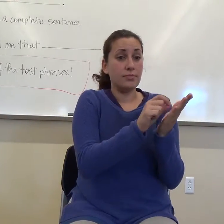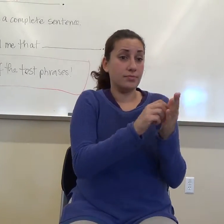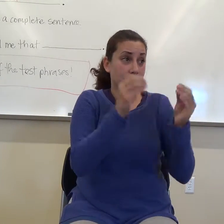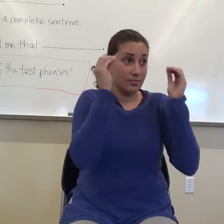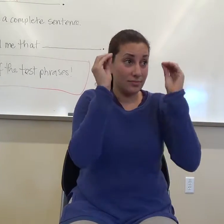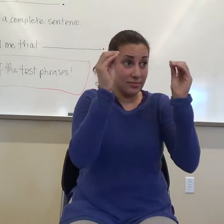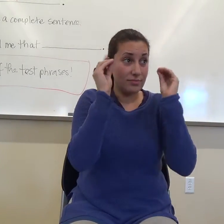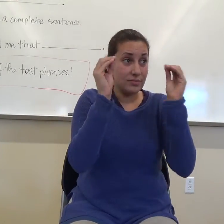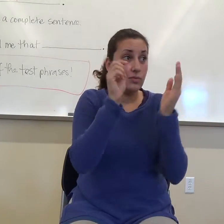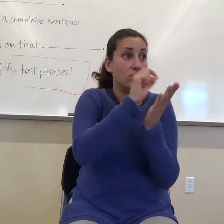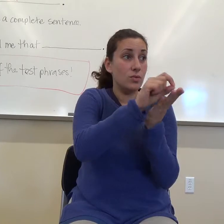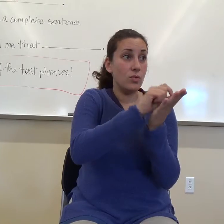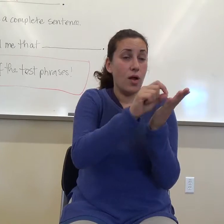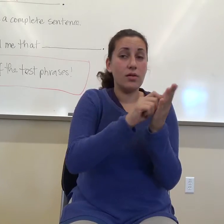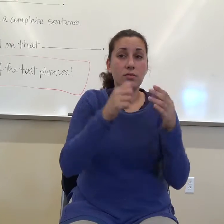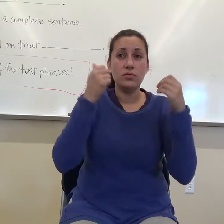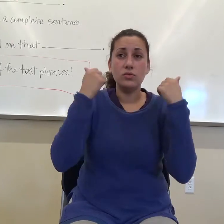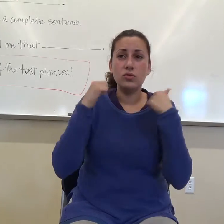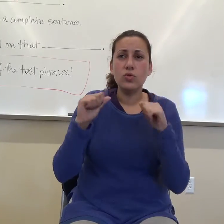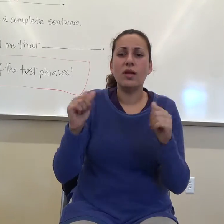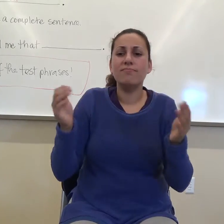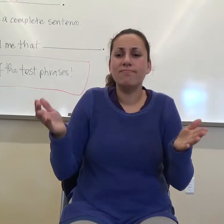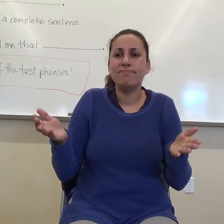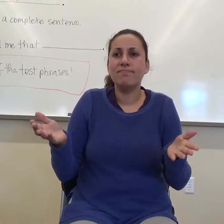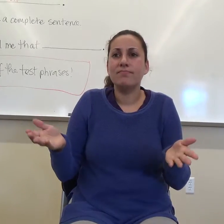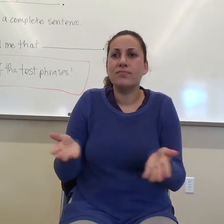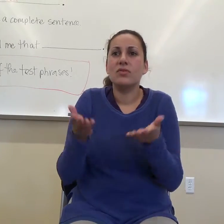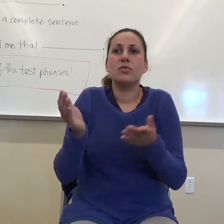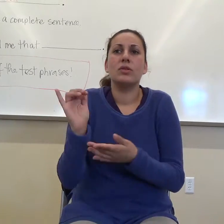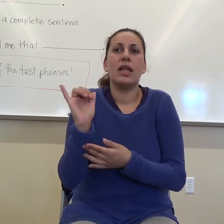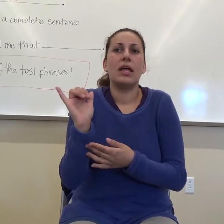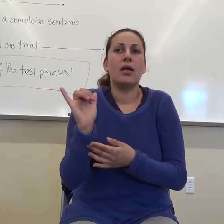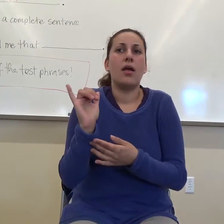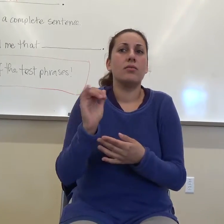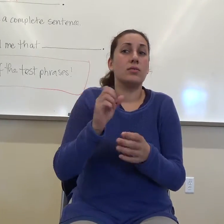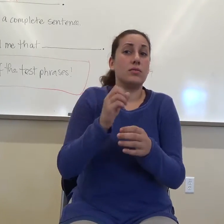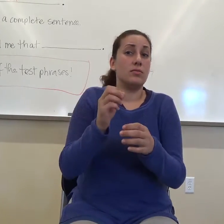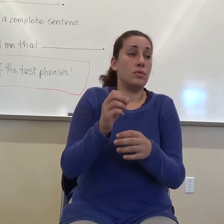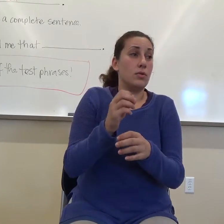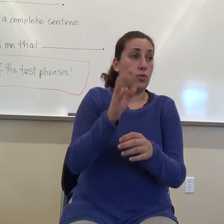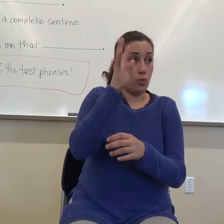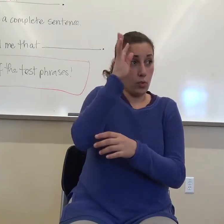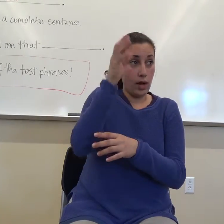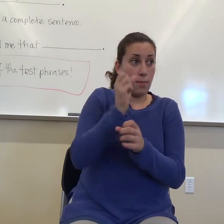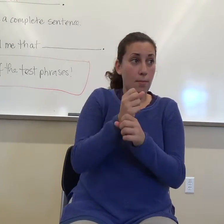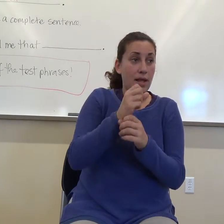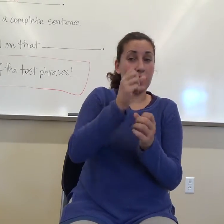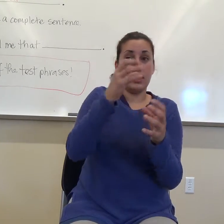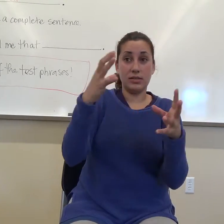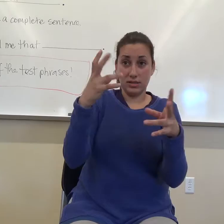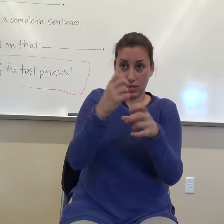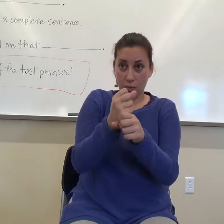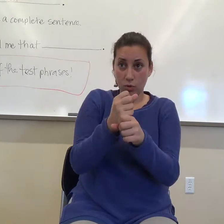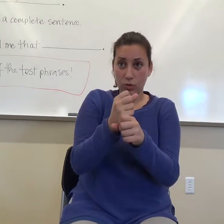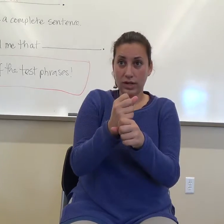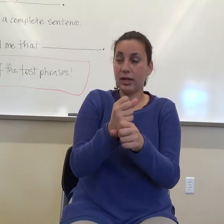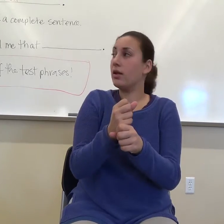writing, we try to get you to have this be a kind of a summary, but there are also concluding sentences that just kind of